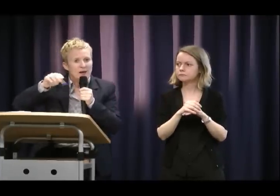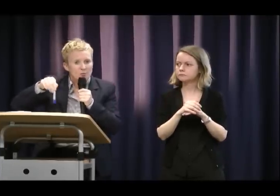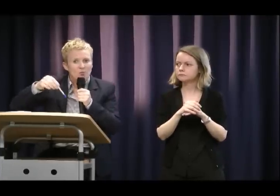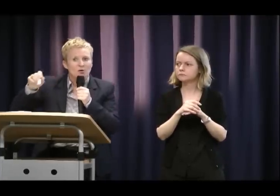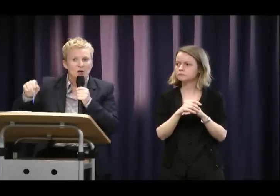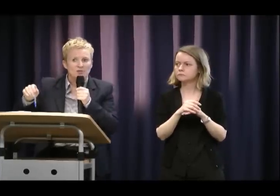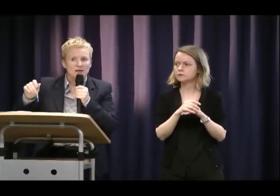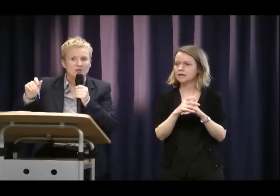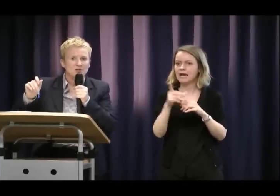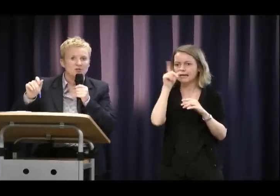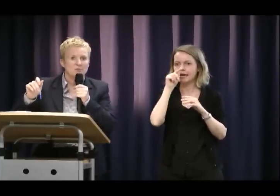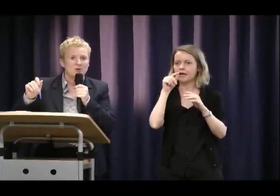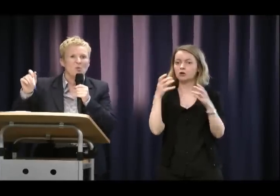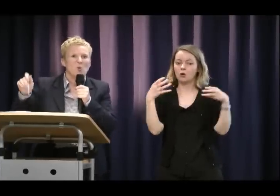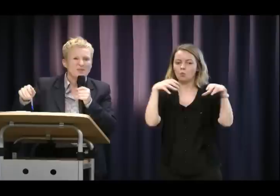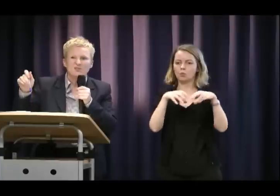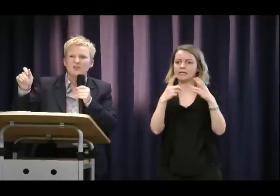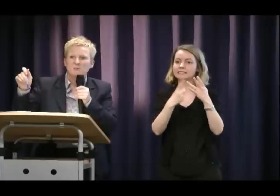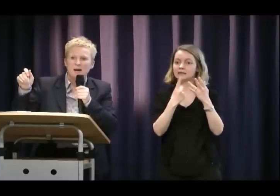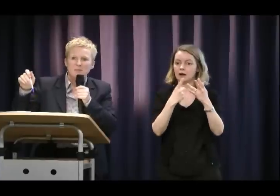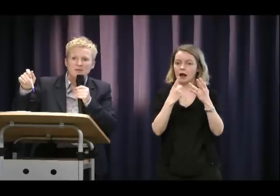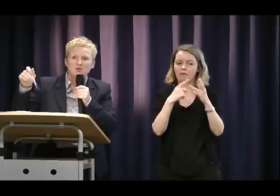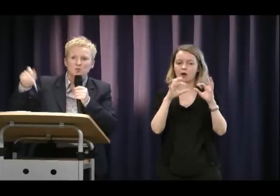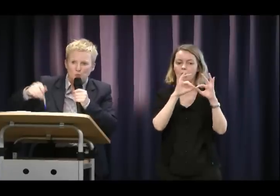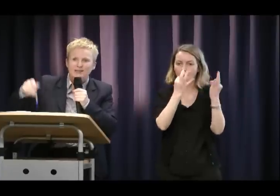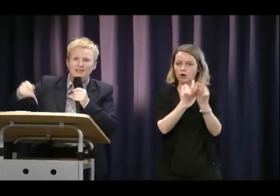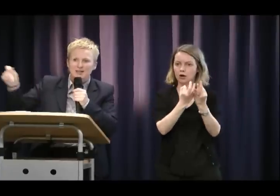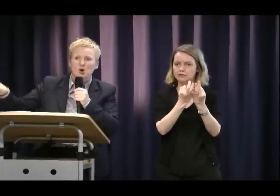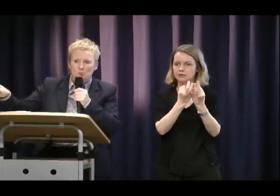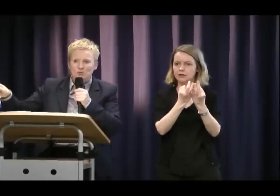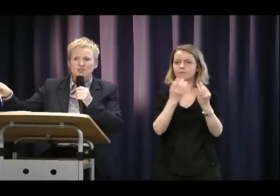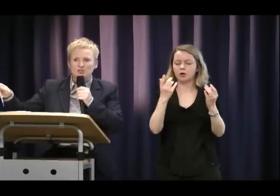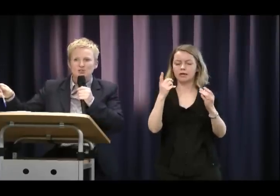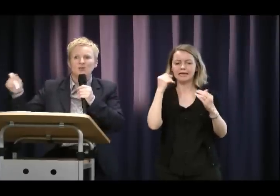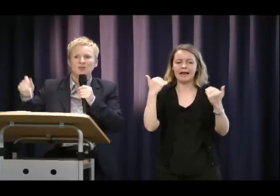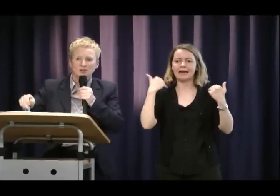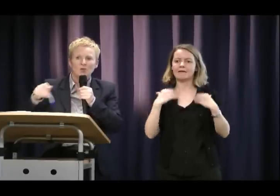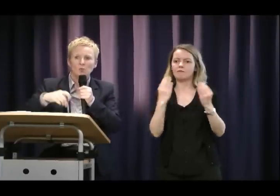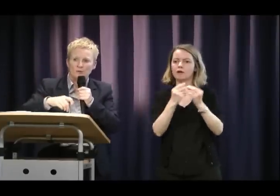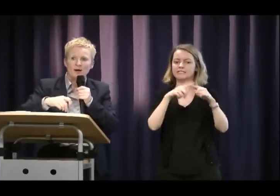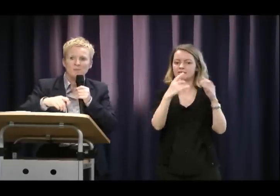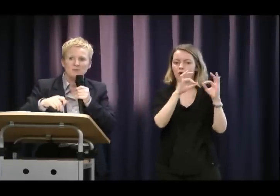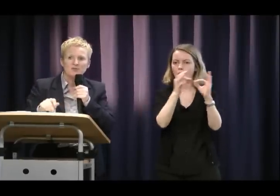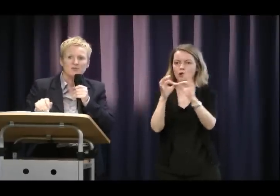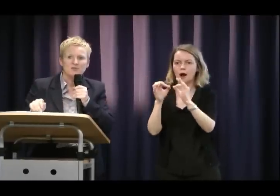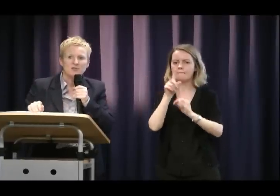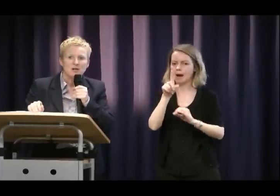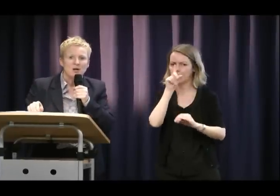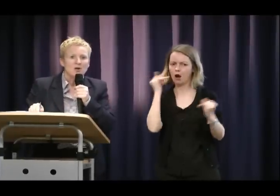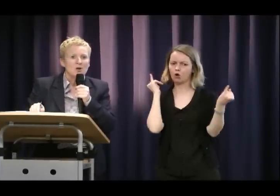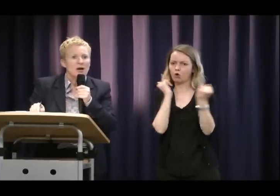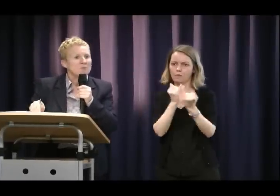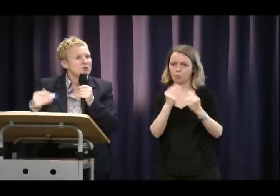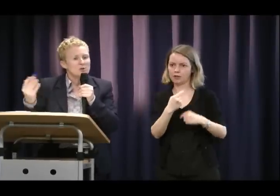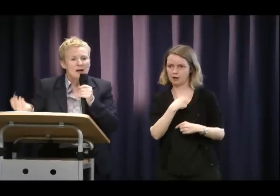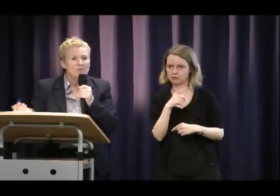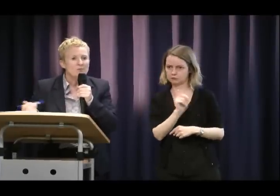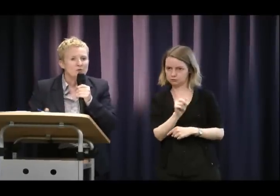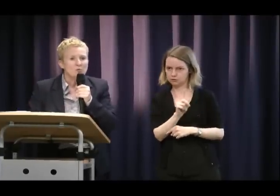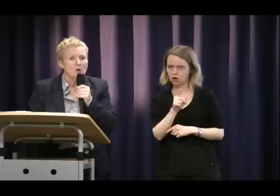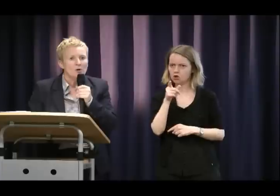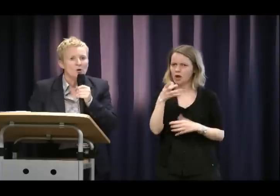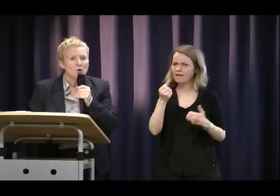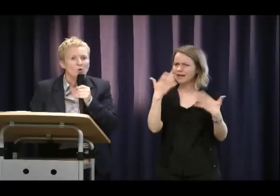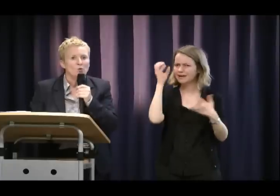be with other organisations but not ones that are maybe directly in competition with our business. do you